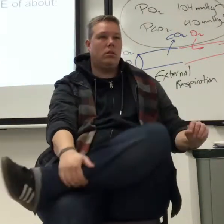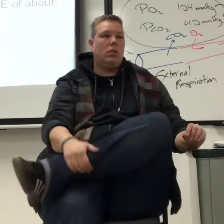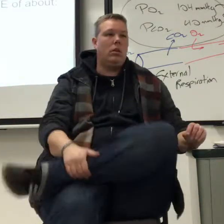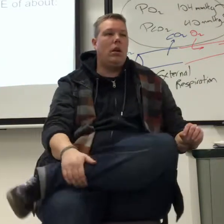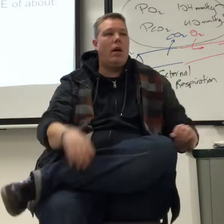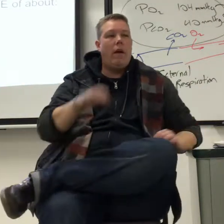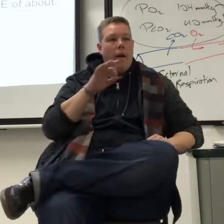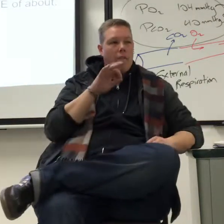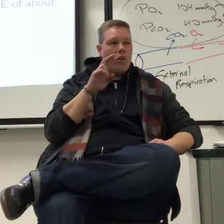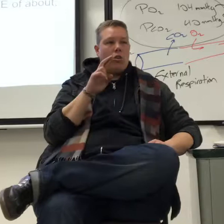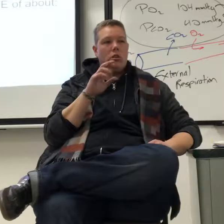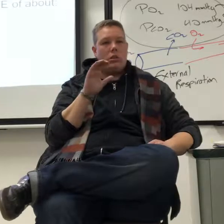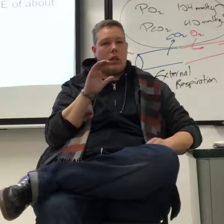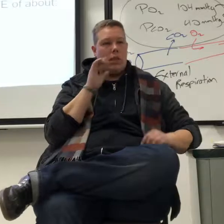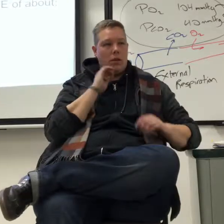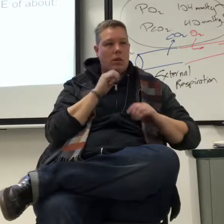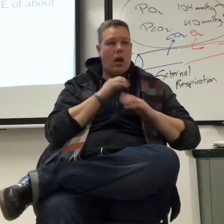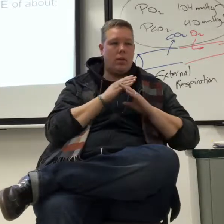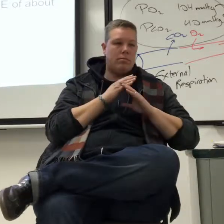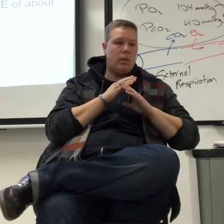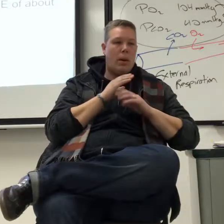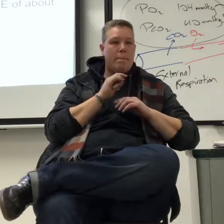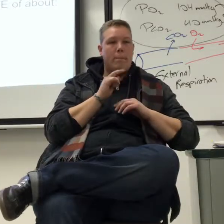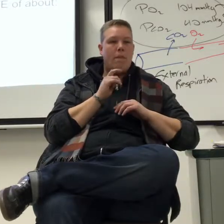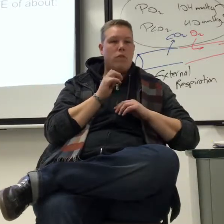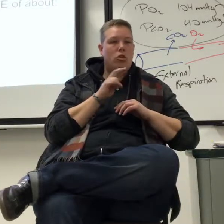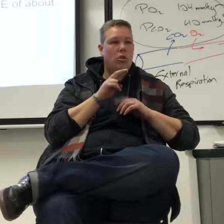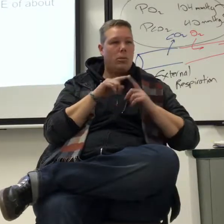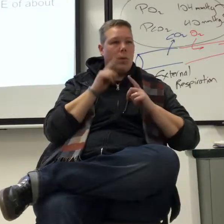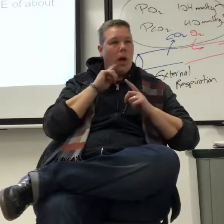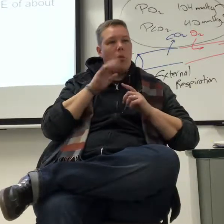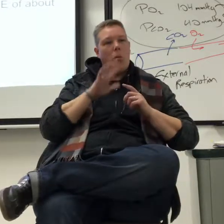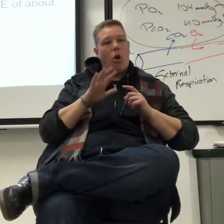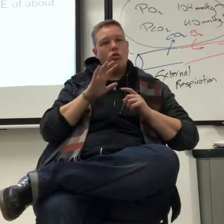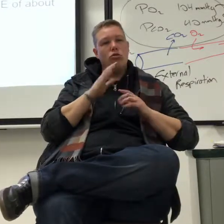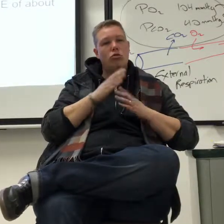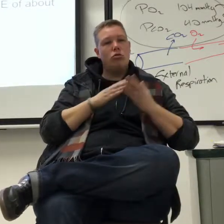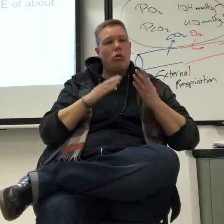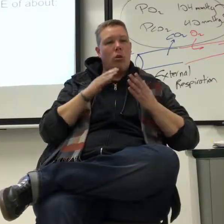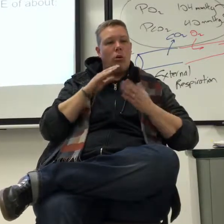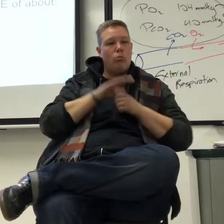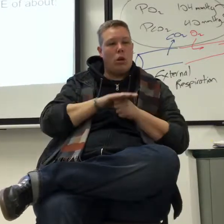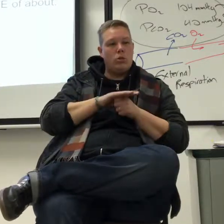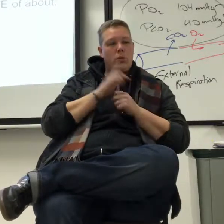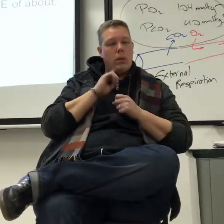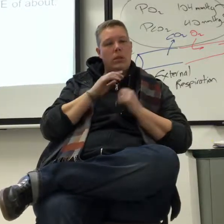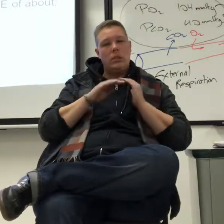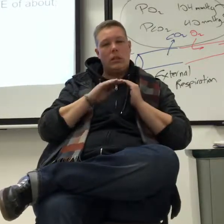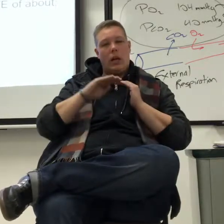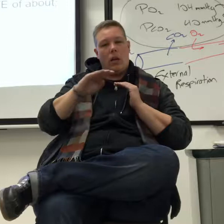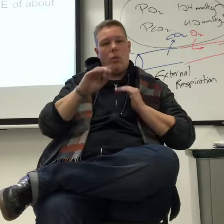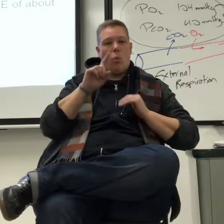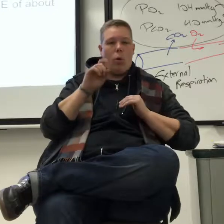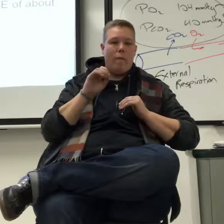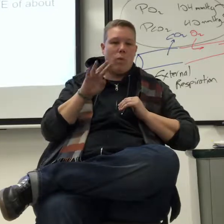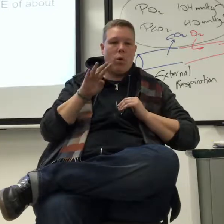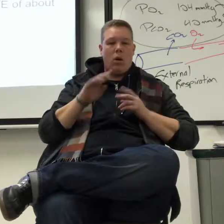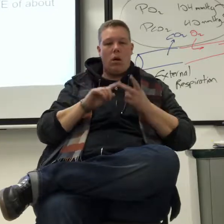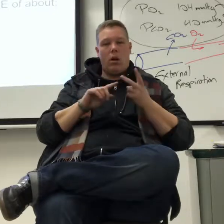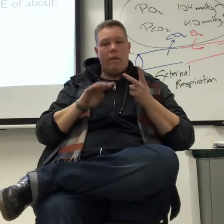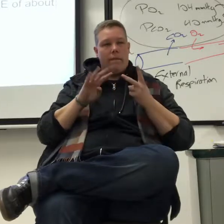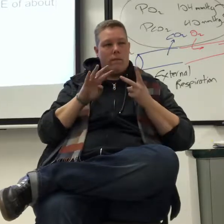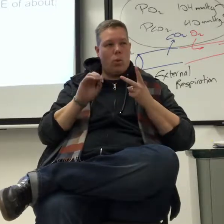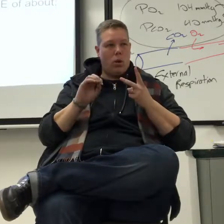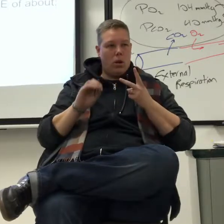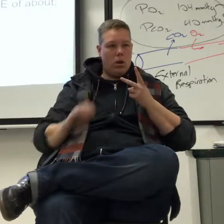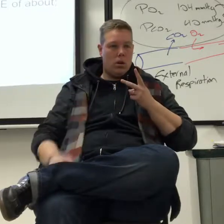FRC is that buffer. We ventilate to keep the partial pressures at around a steady state of 104.40. So those are the numbers that